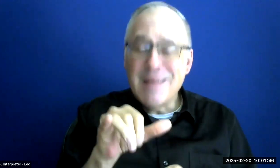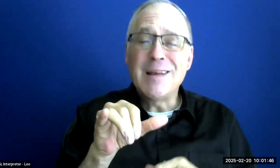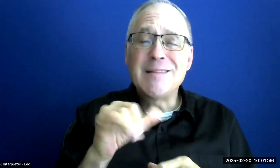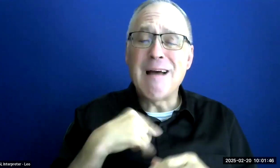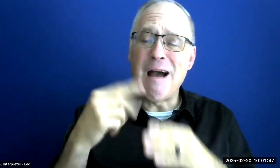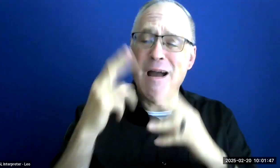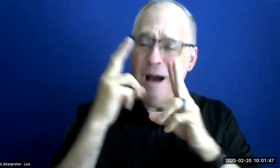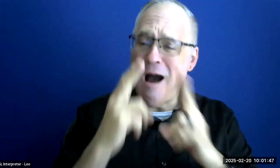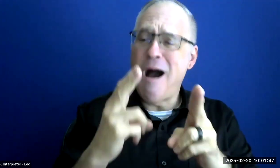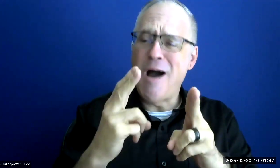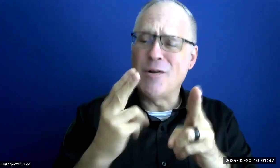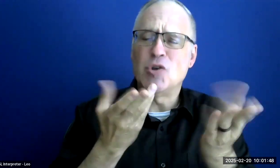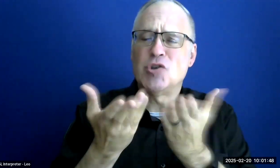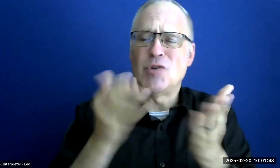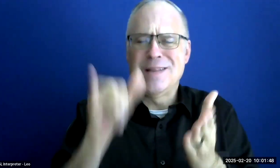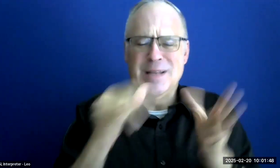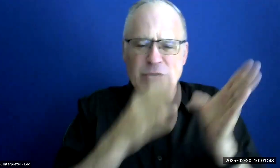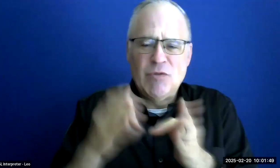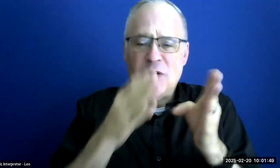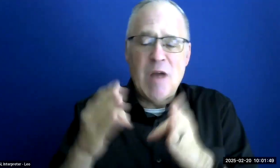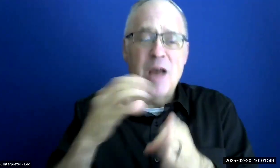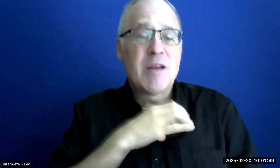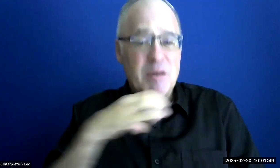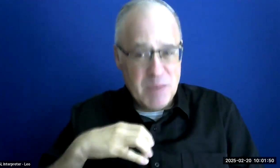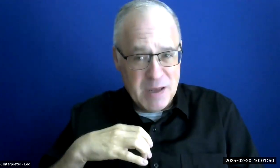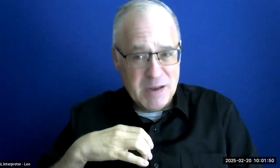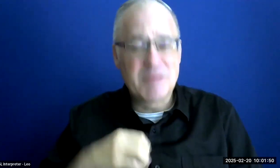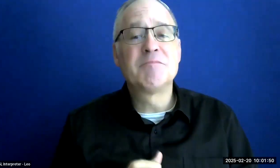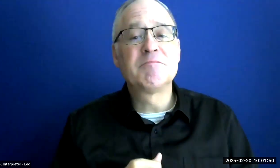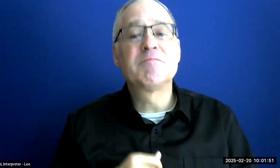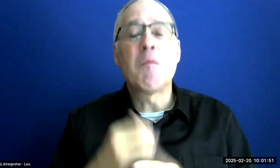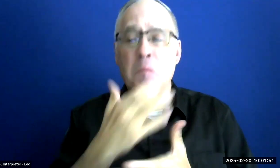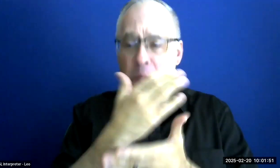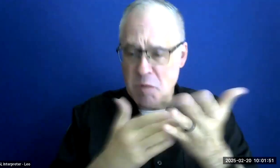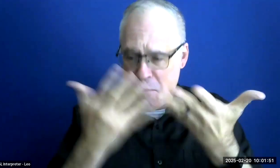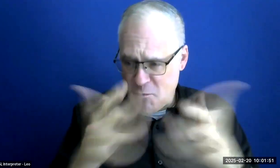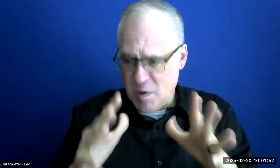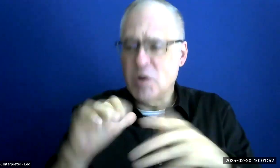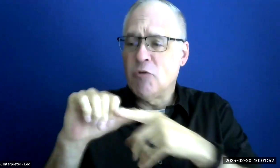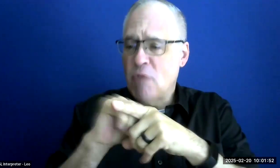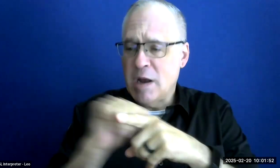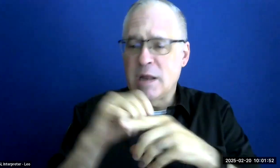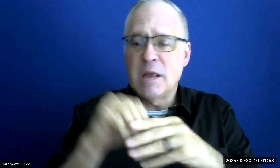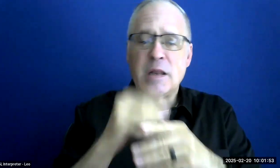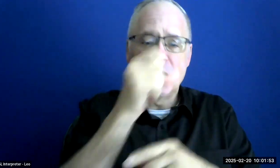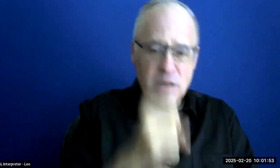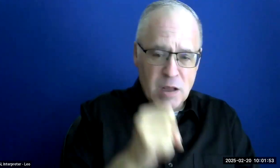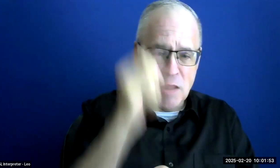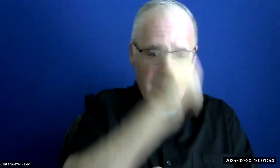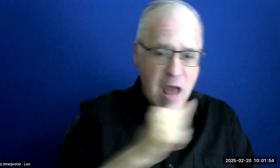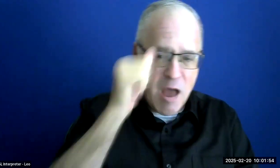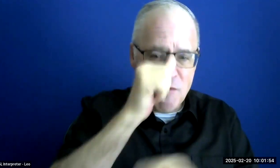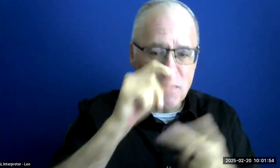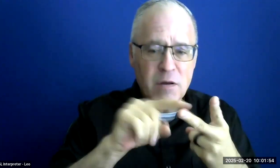facilitating, has already held similar training events in Southern Africa, Western Africa, and